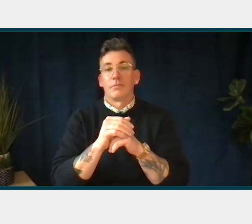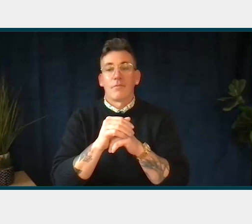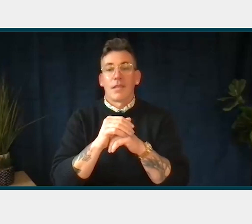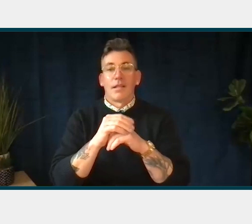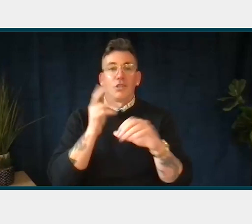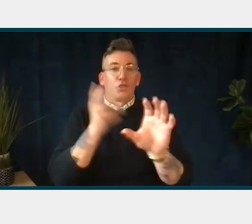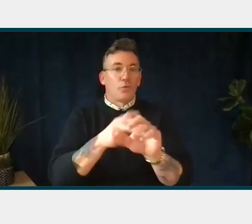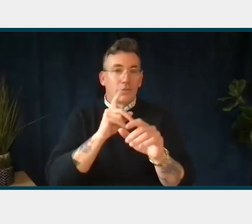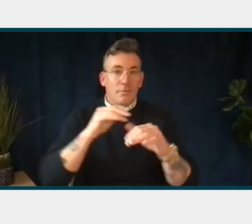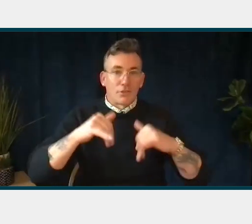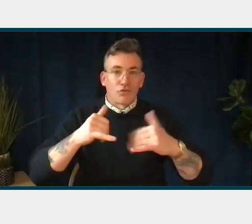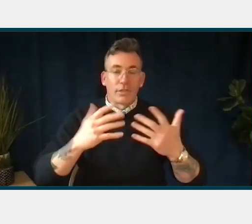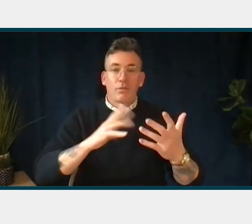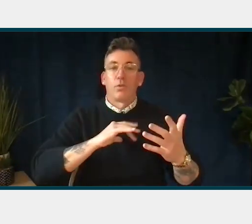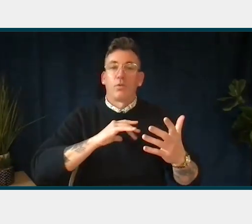world.